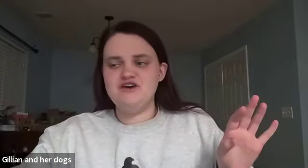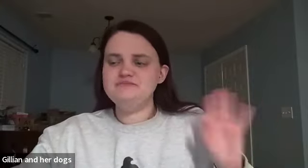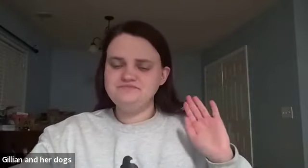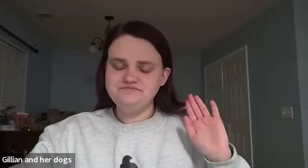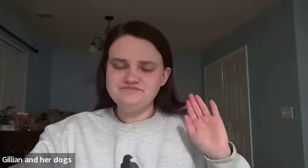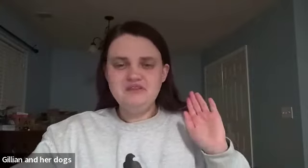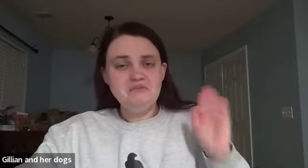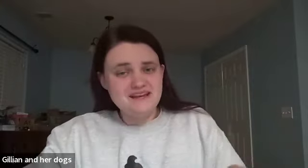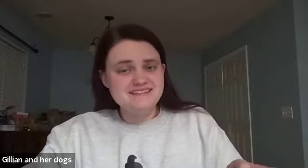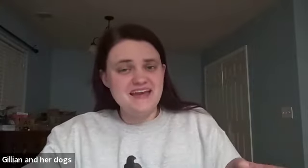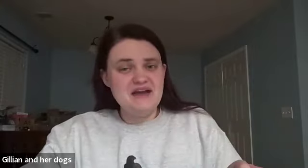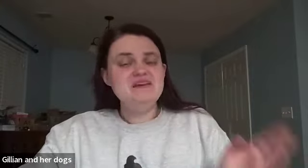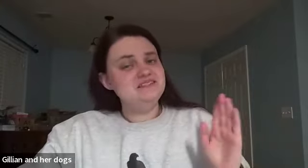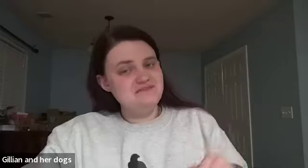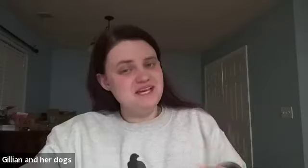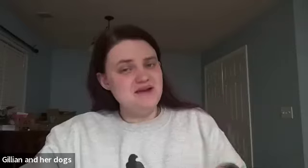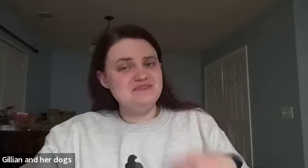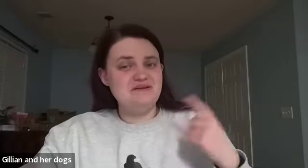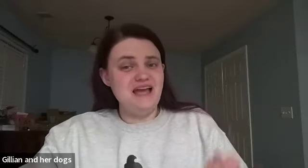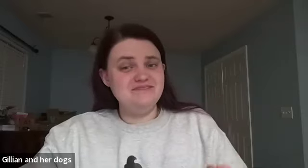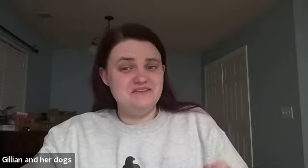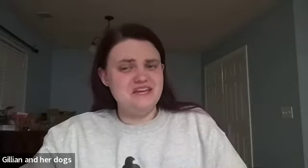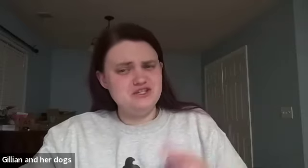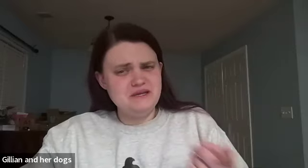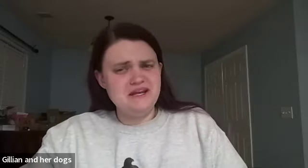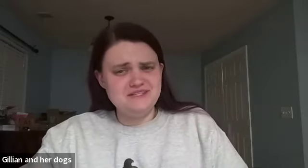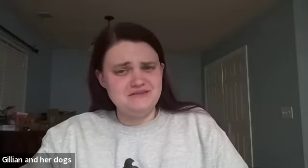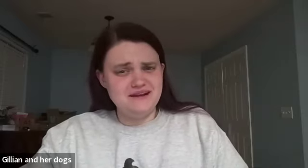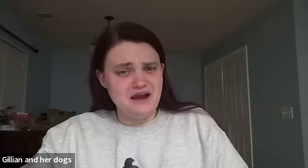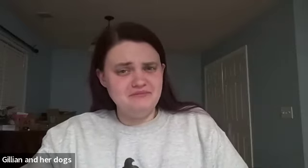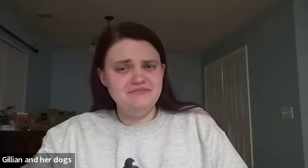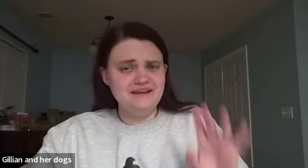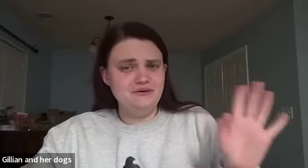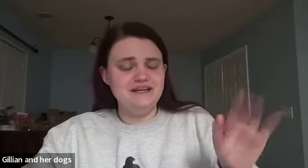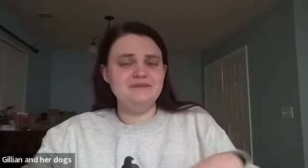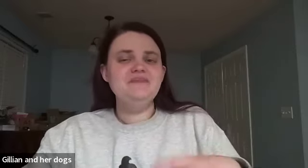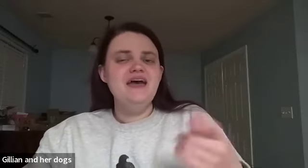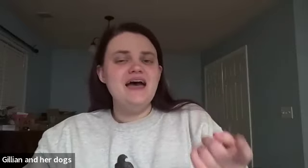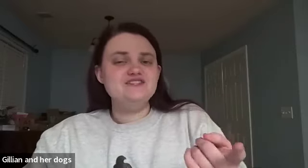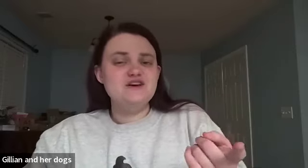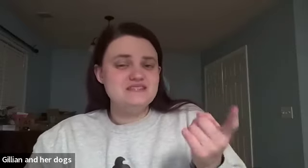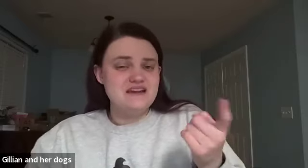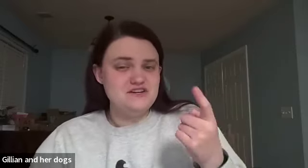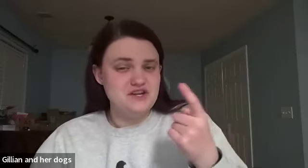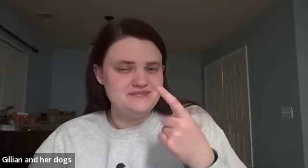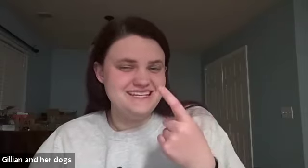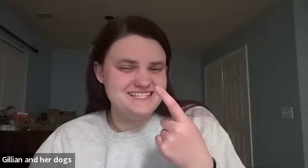so because of that, sometimes I will have to tell the kids, you're being nosy right now. Like, quit it. And so the sign for nosy is